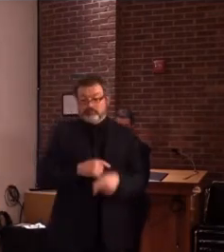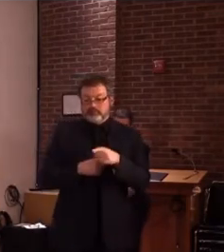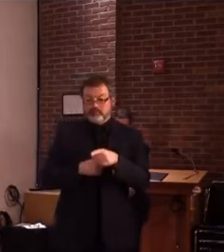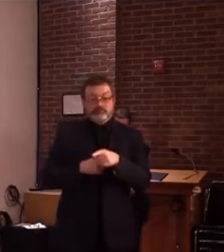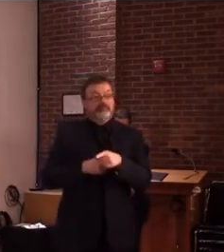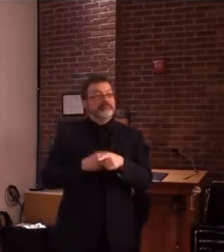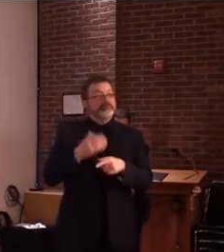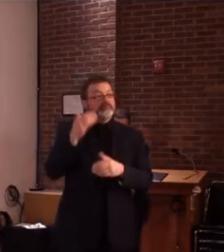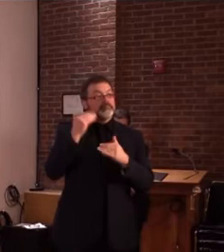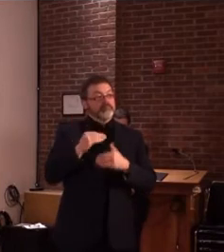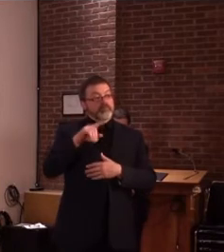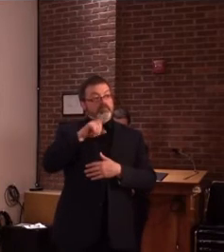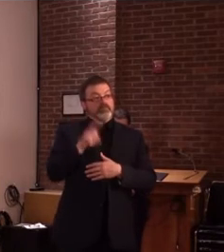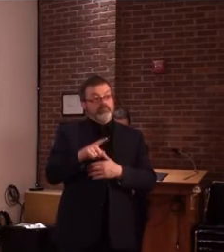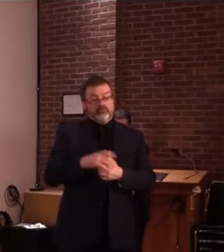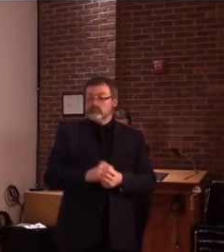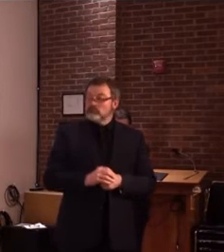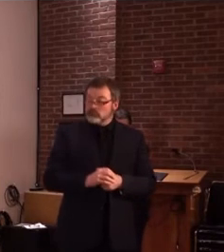Avery, WCAX.